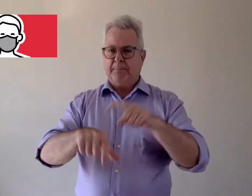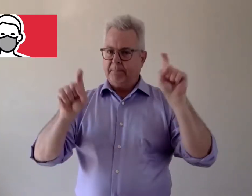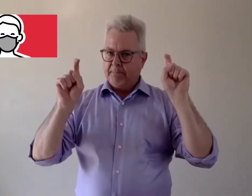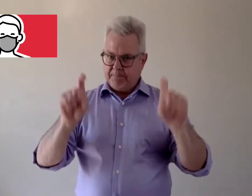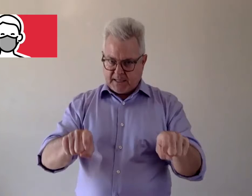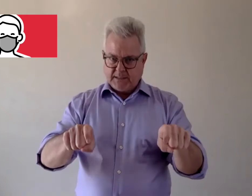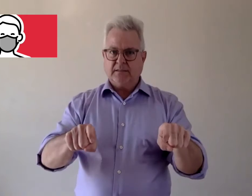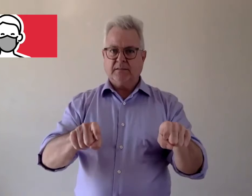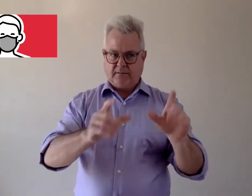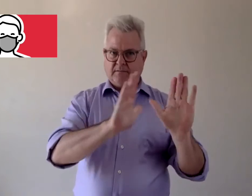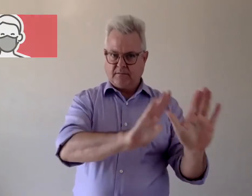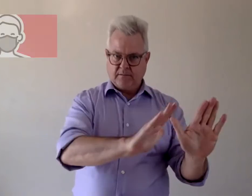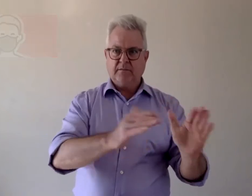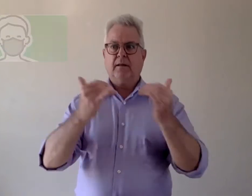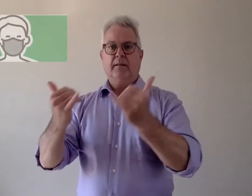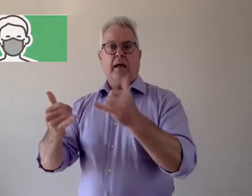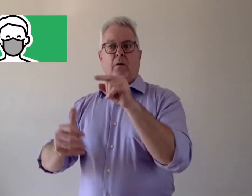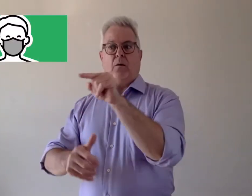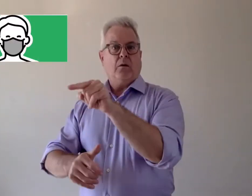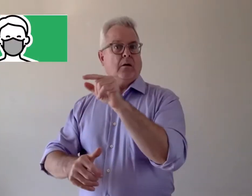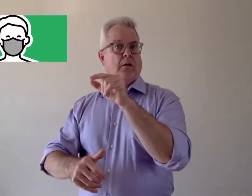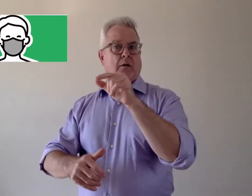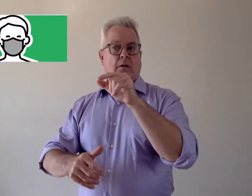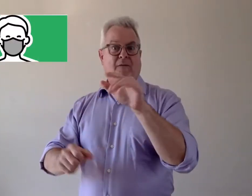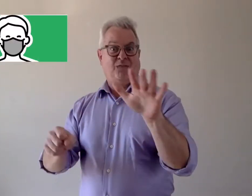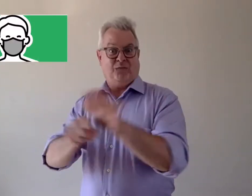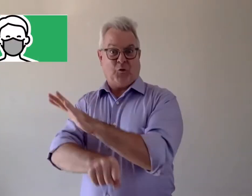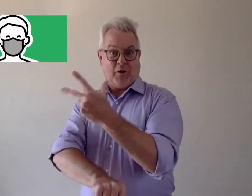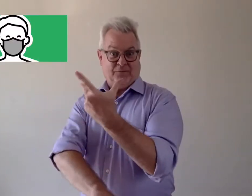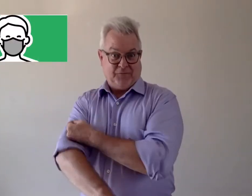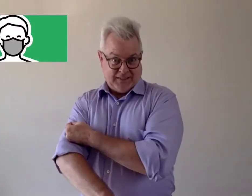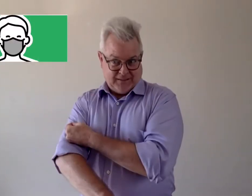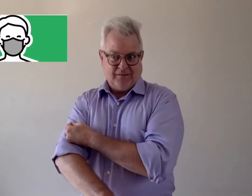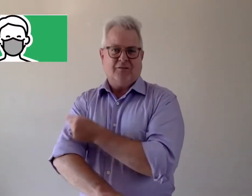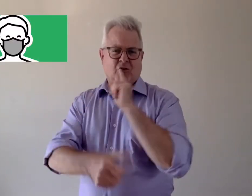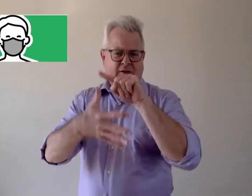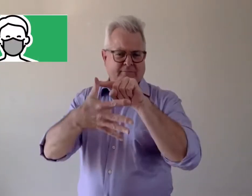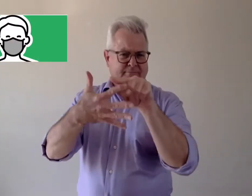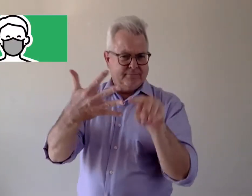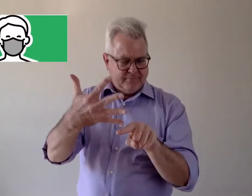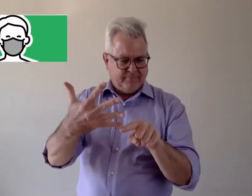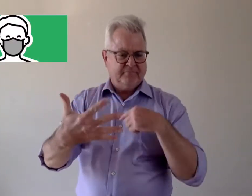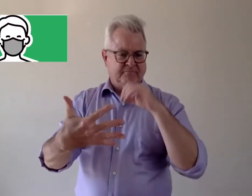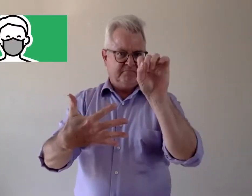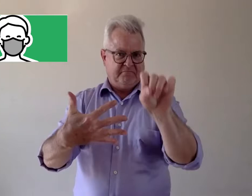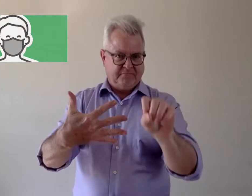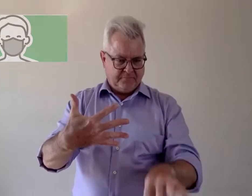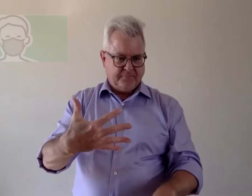indoors most of the time. That is a requirement. But for those who are fully vaccinated, there are